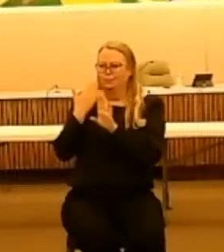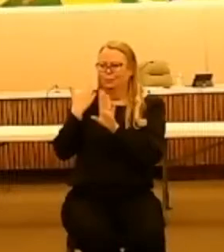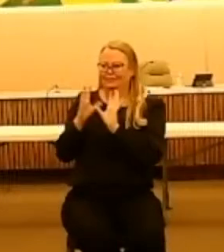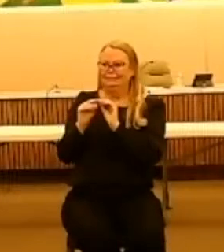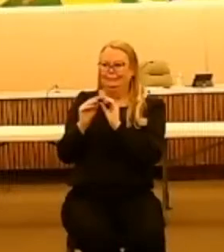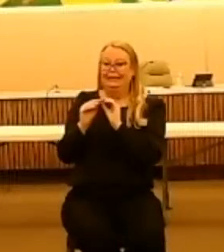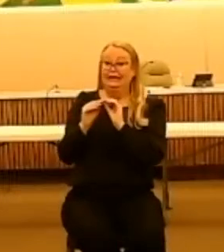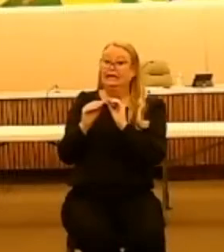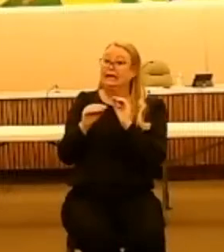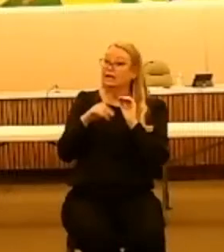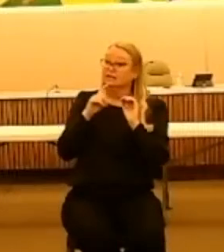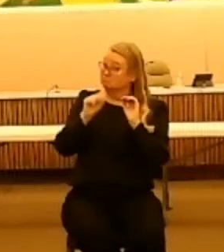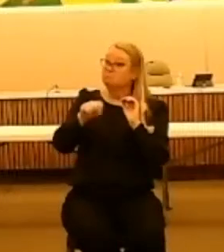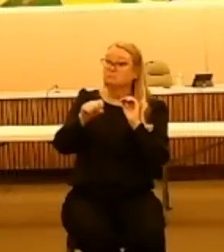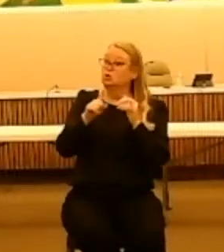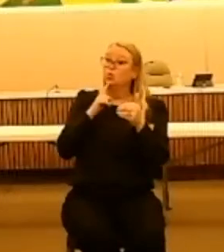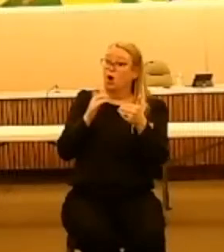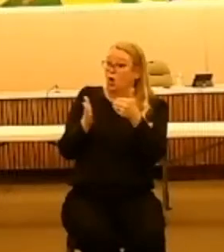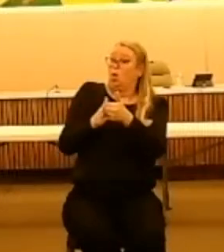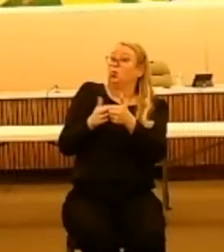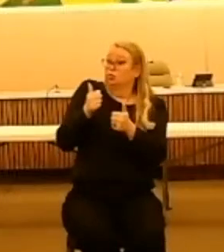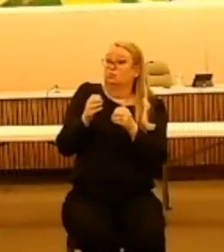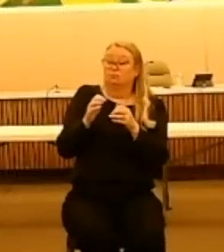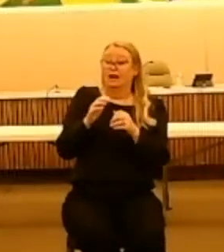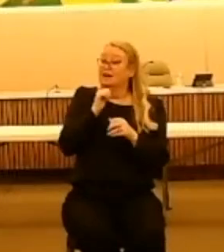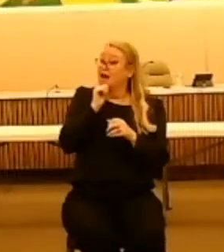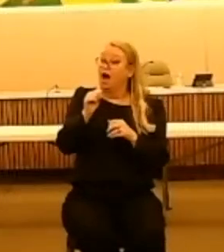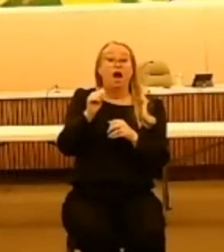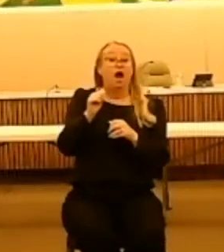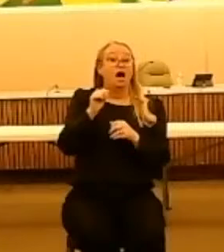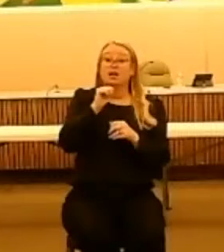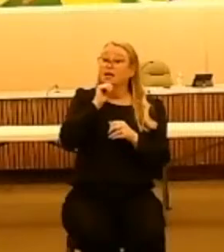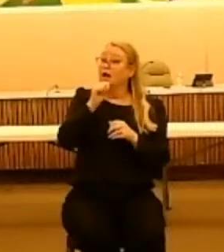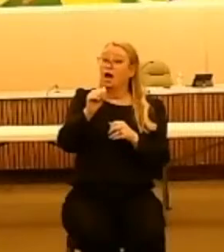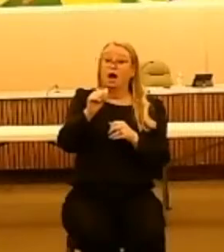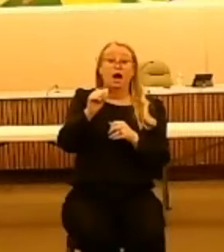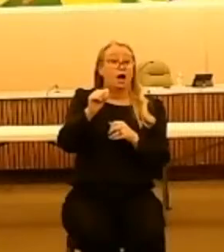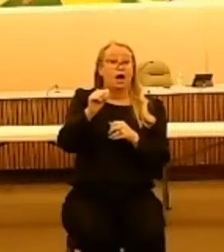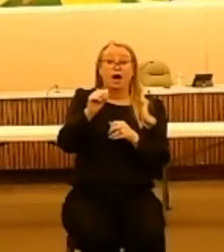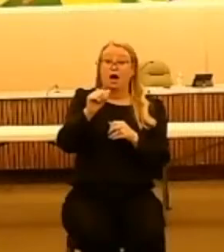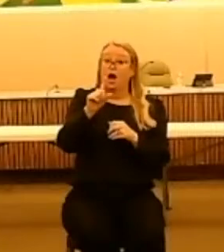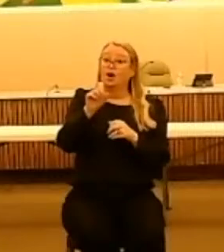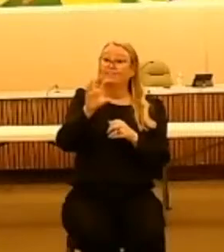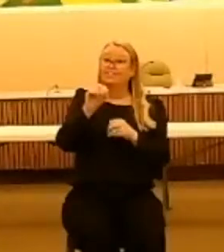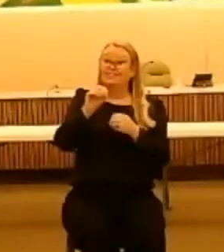within 150. It is within 100 almost.